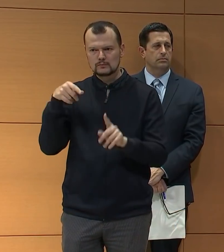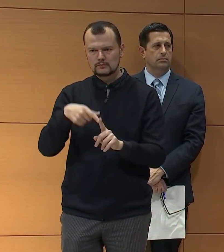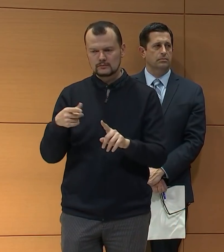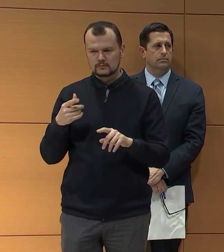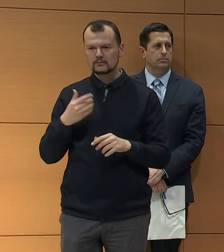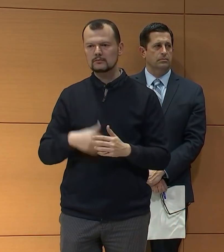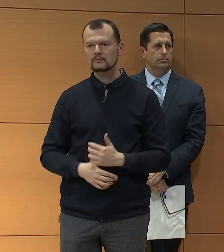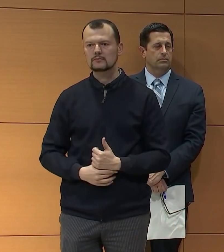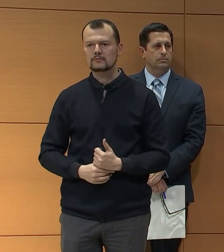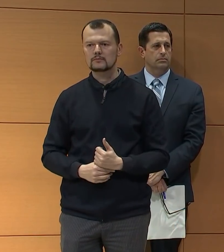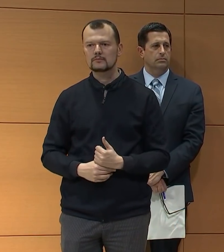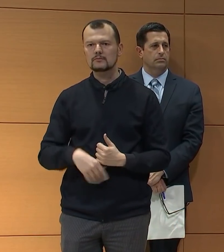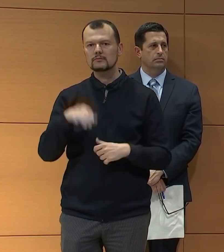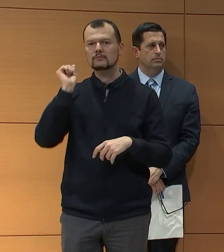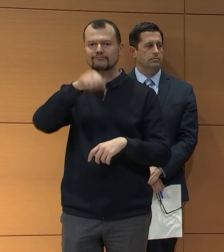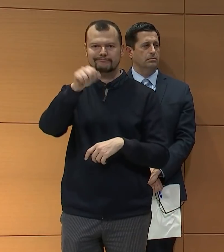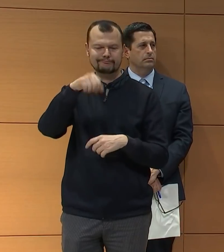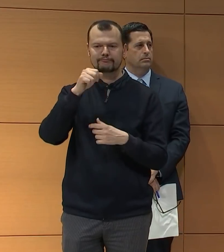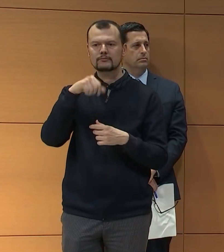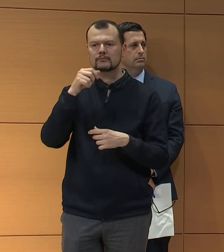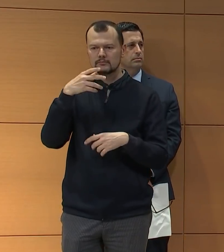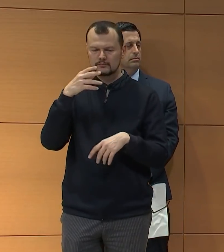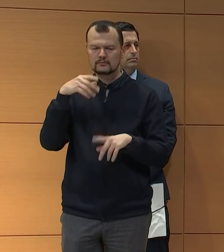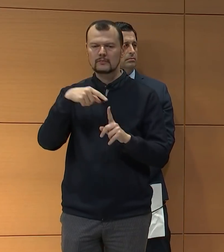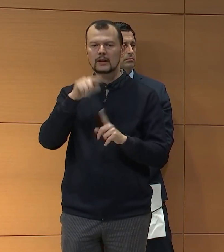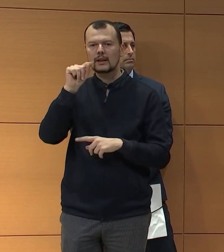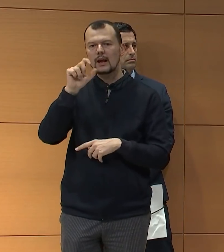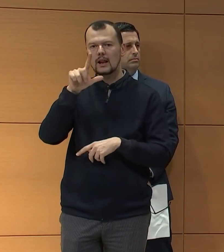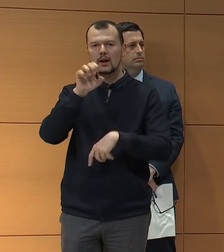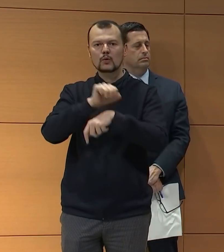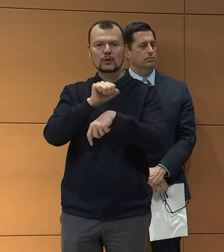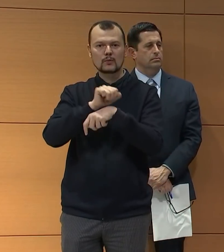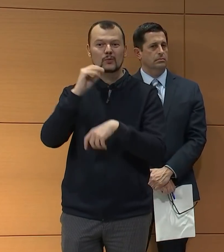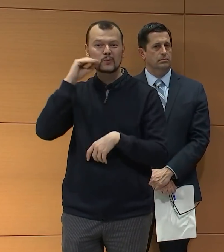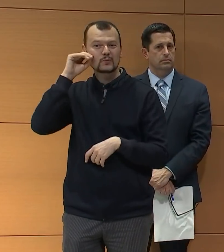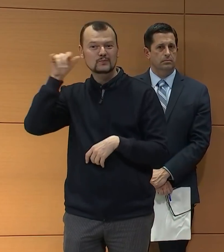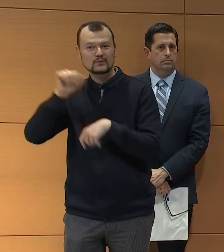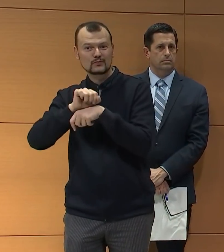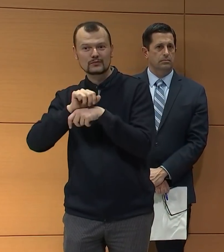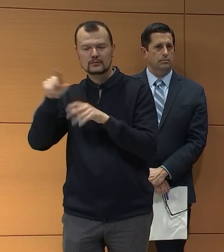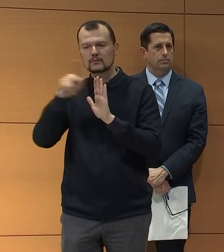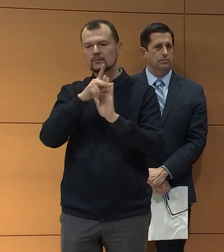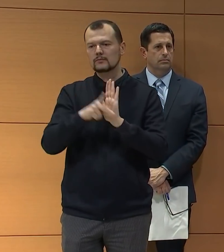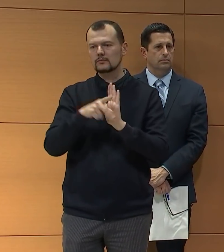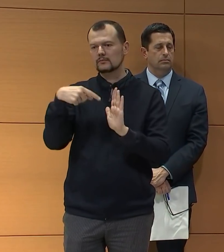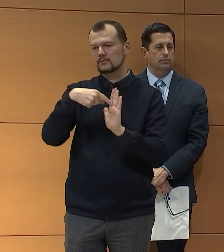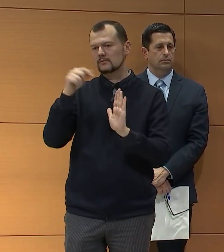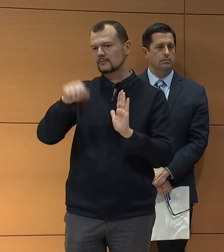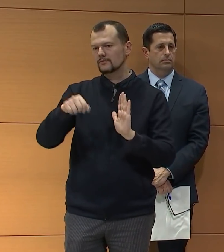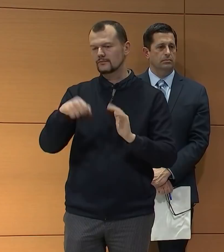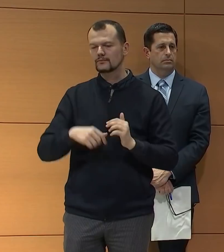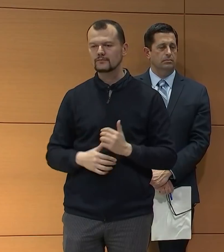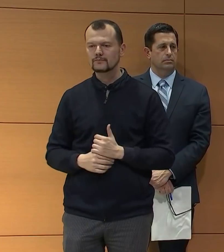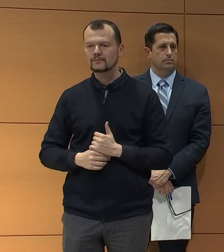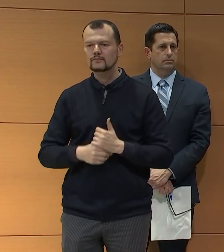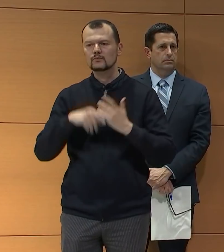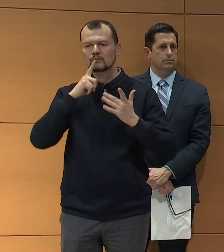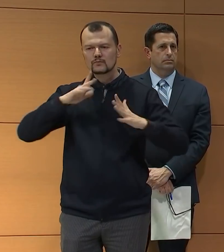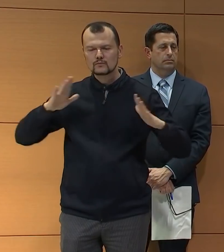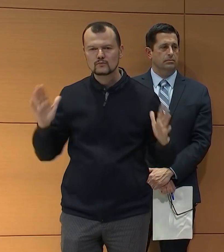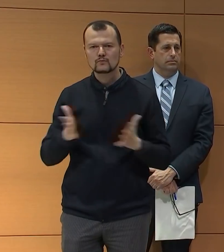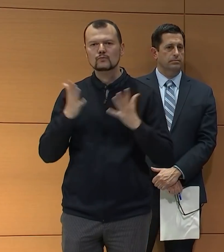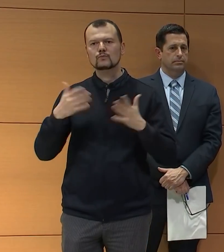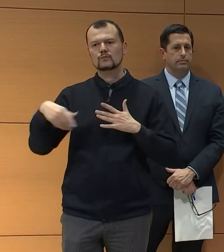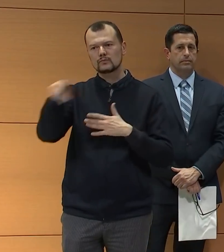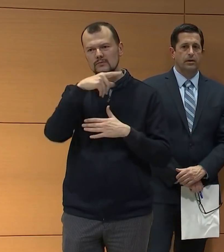in place year-round, and largely we are adhering to that, but encouraging flexibility within individual